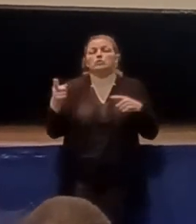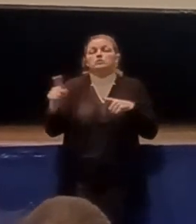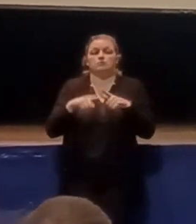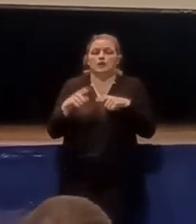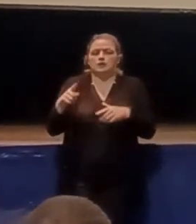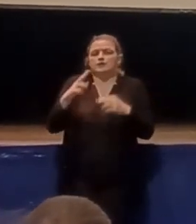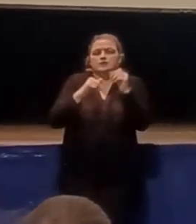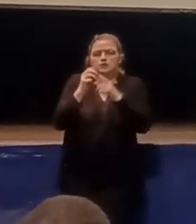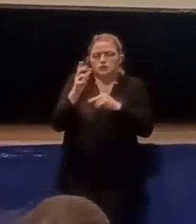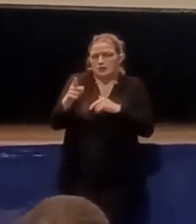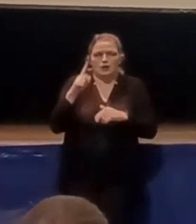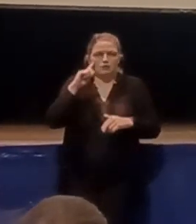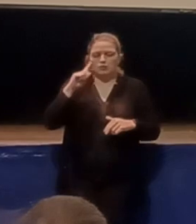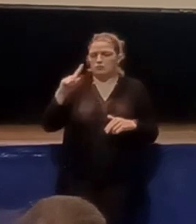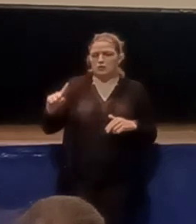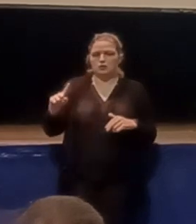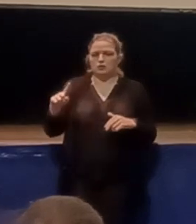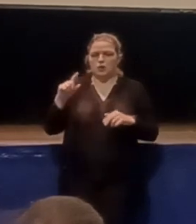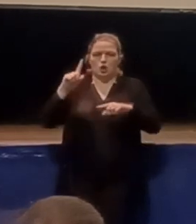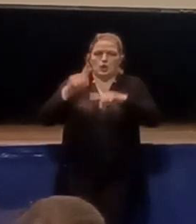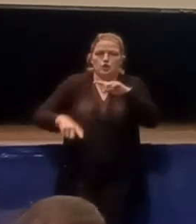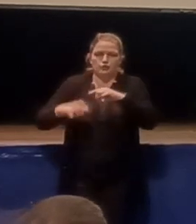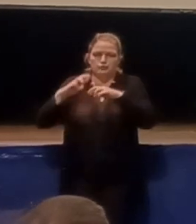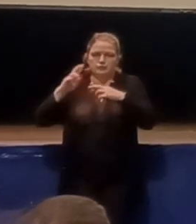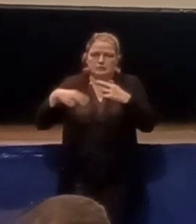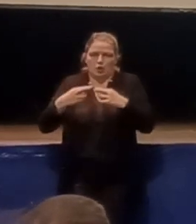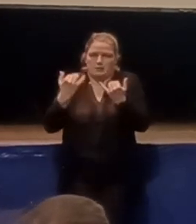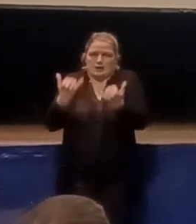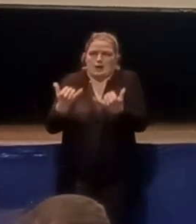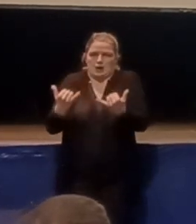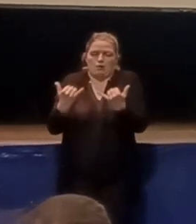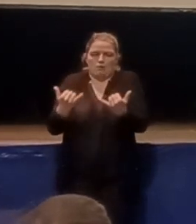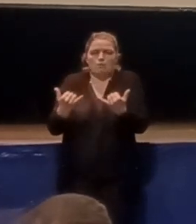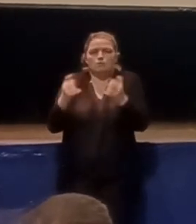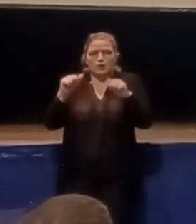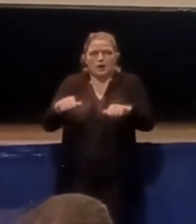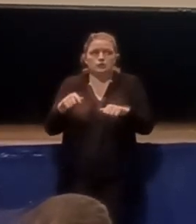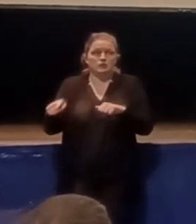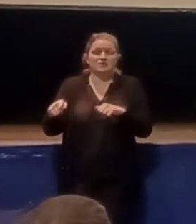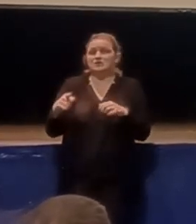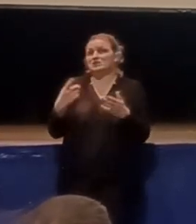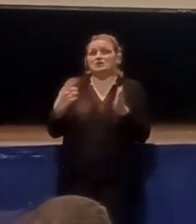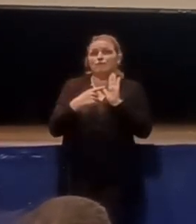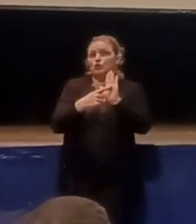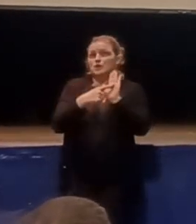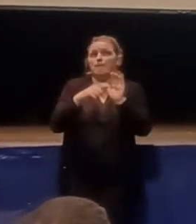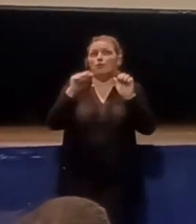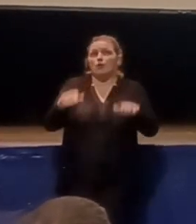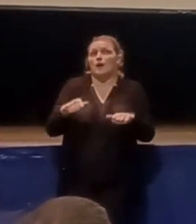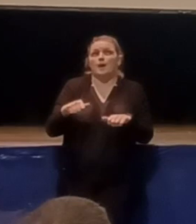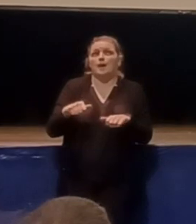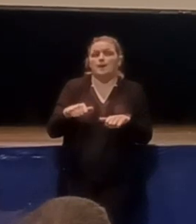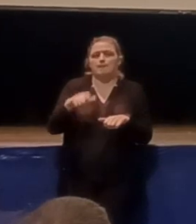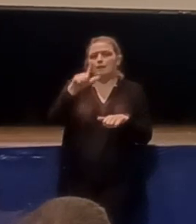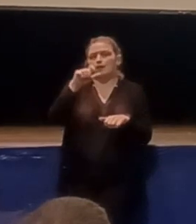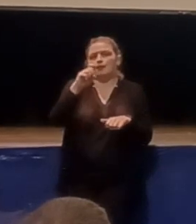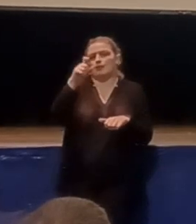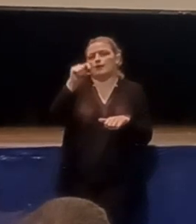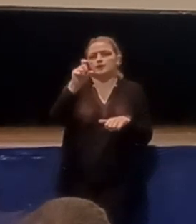that would otherwise not be recyclable at the curbside. So, this could be anything from a can of latex